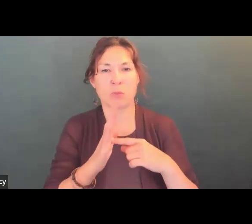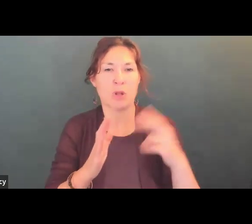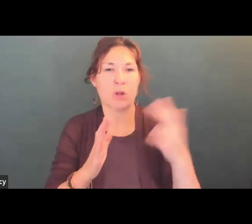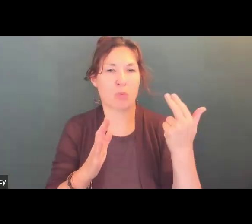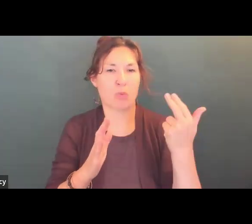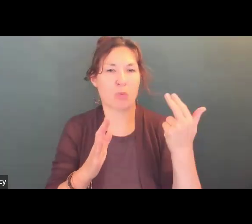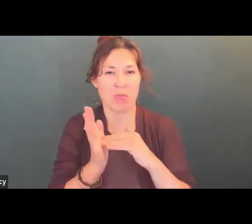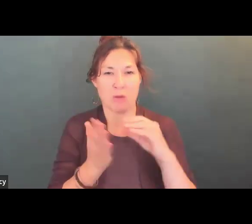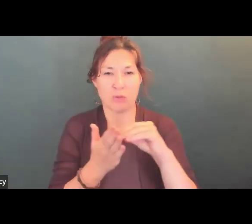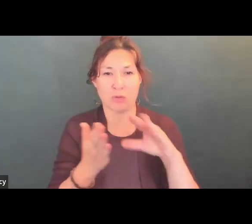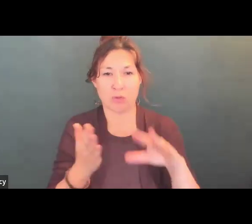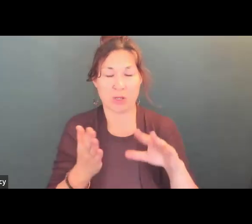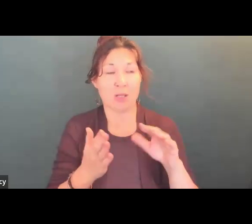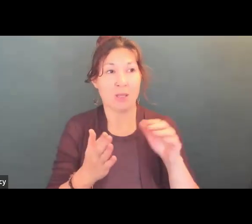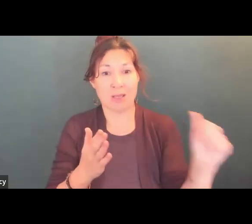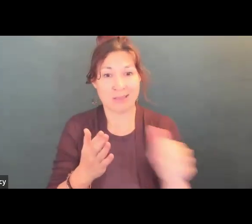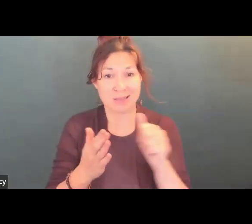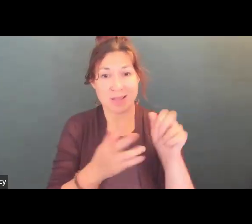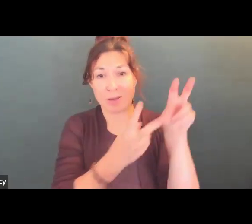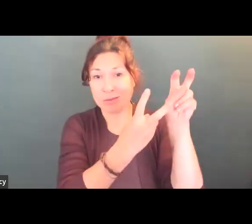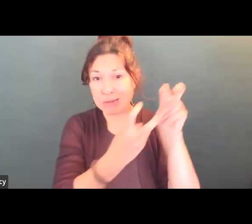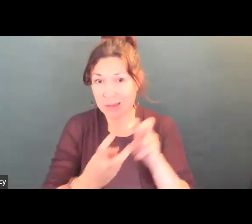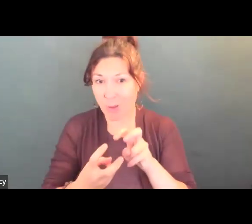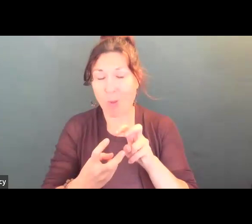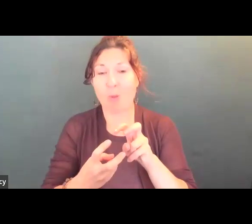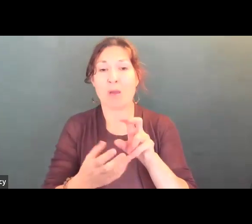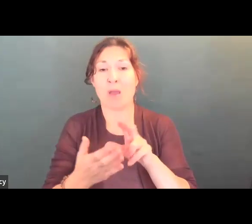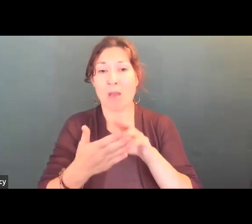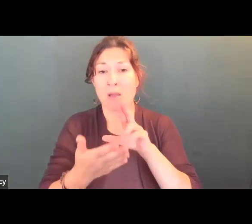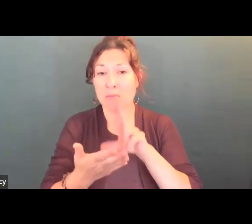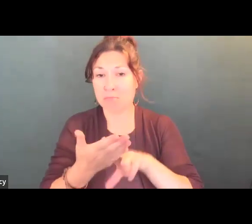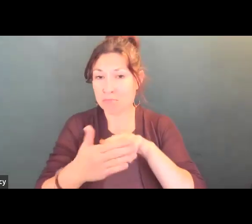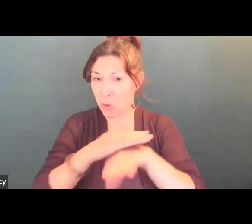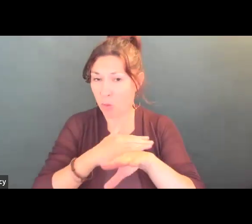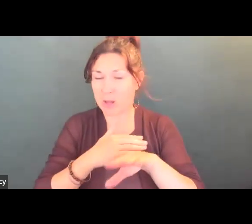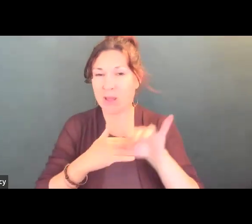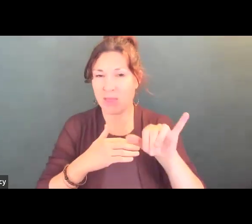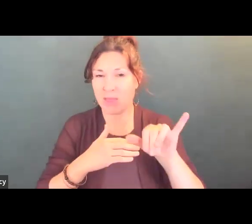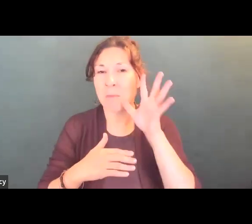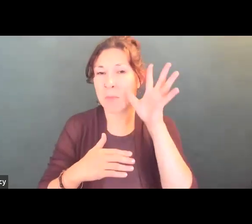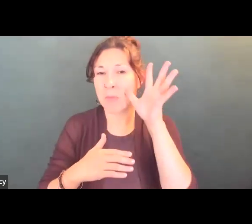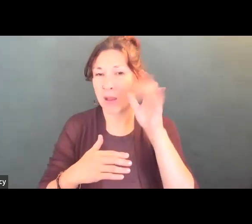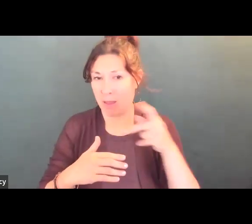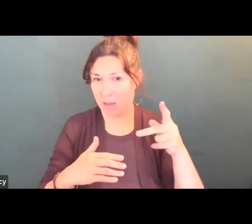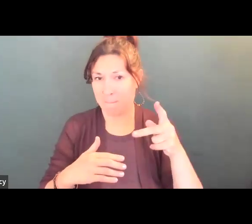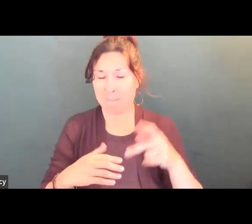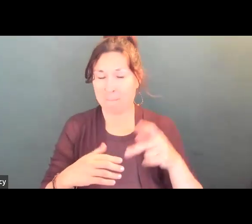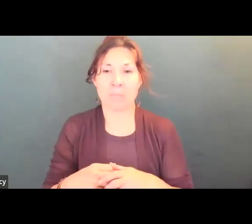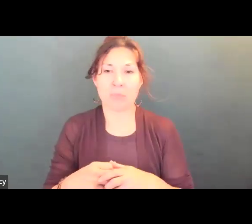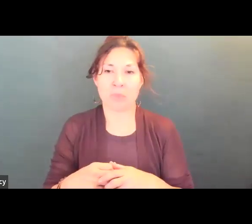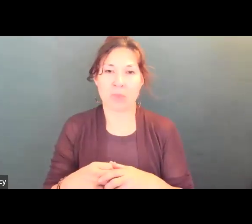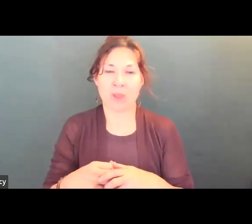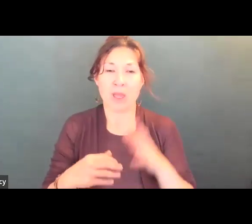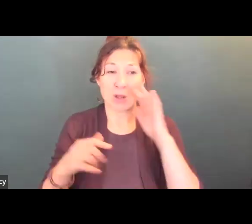and actually logged into the Zoom parent app. We recognize that large scale change always comes with